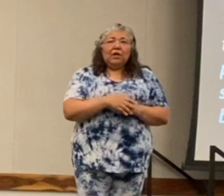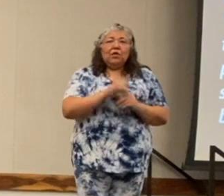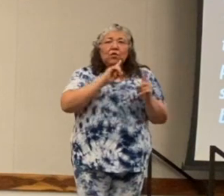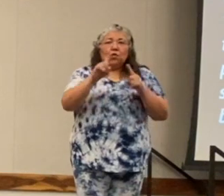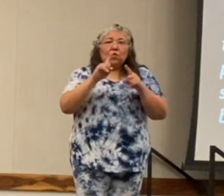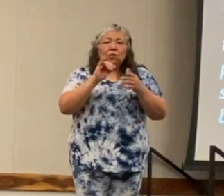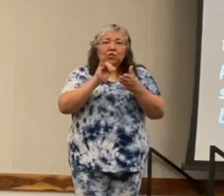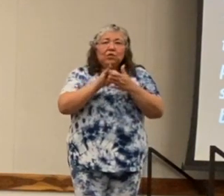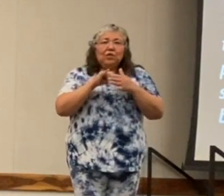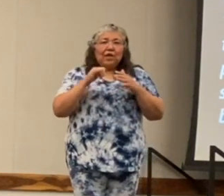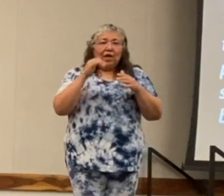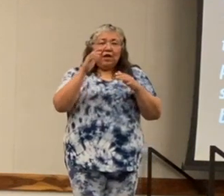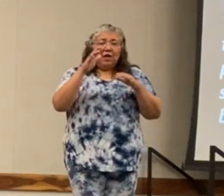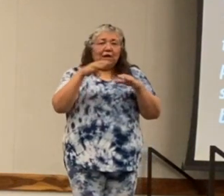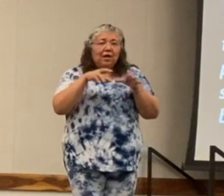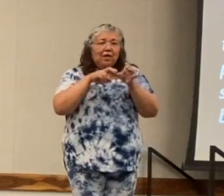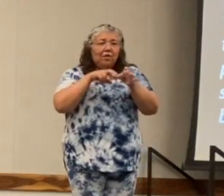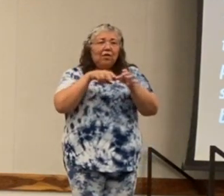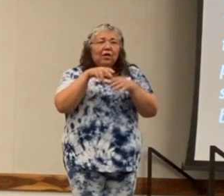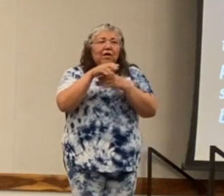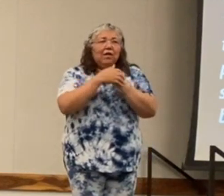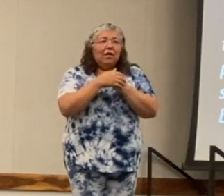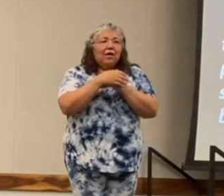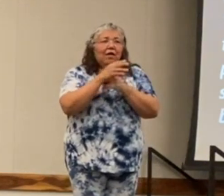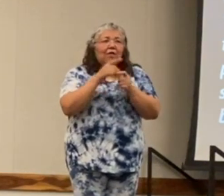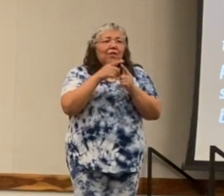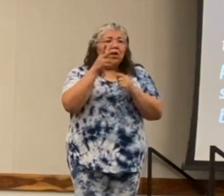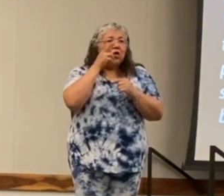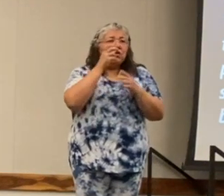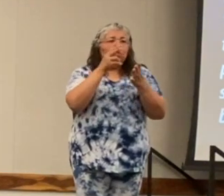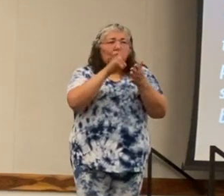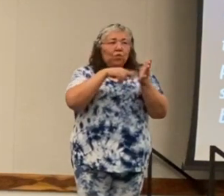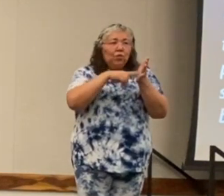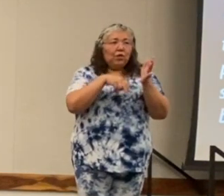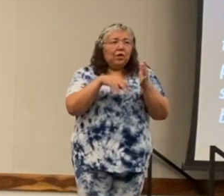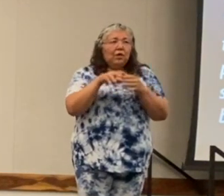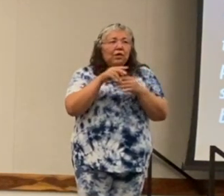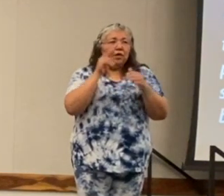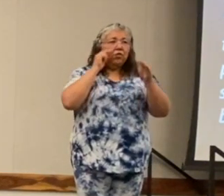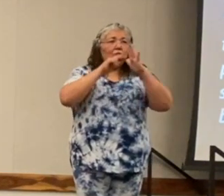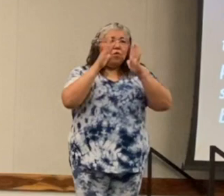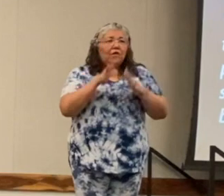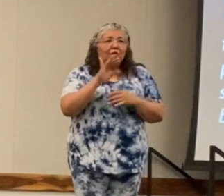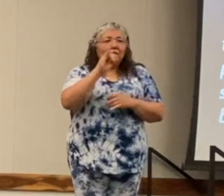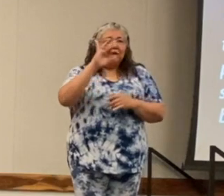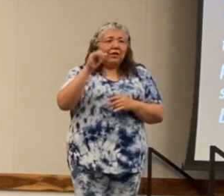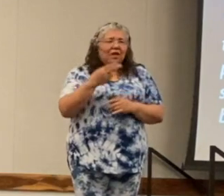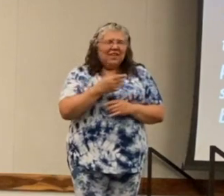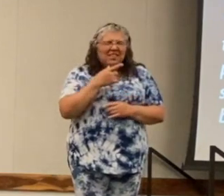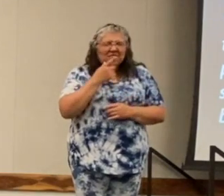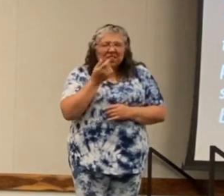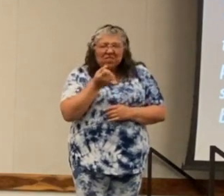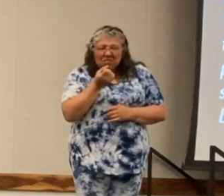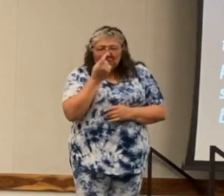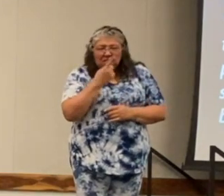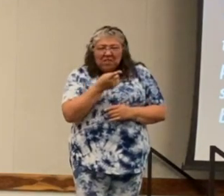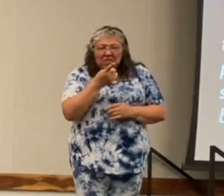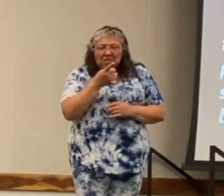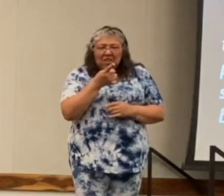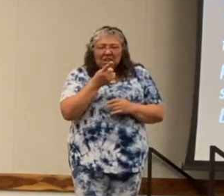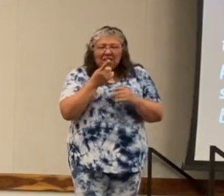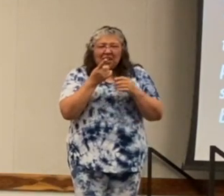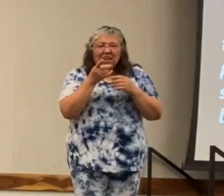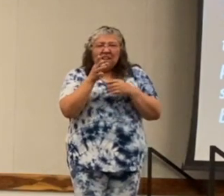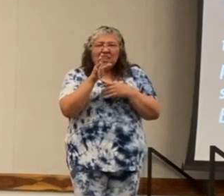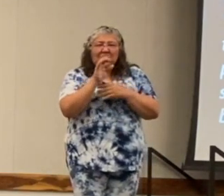up to it, he heard him reading the prophet Isaiah and said, do you understand what you're reading? How can I, he said,